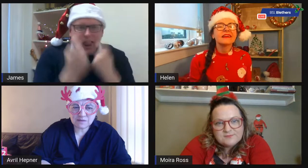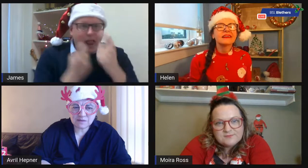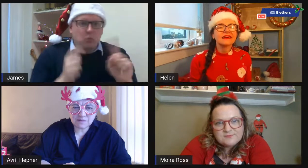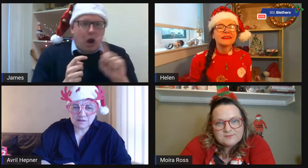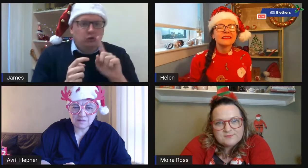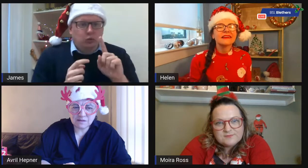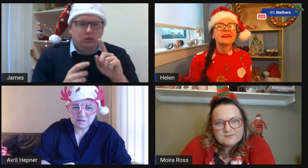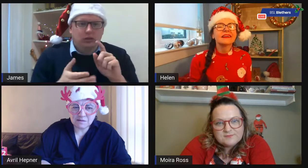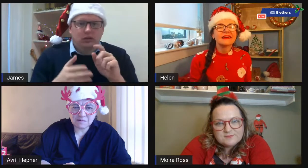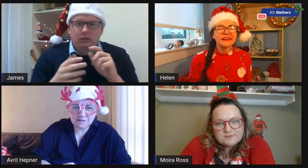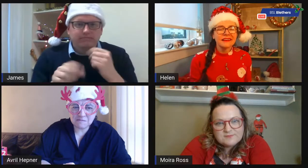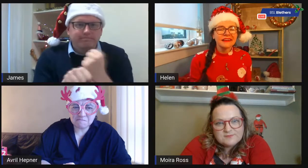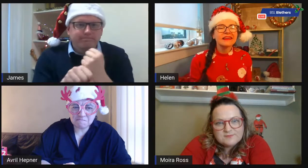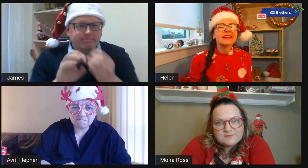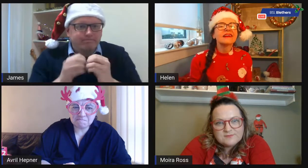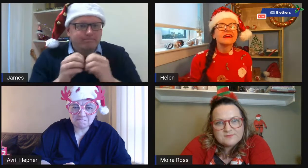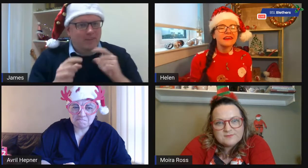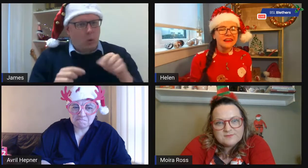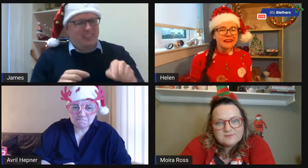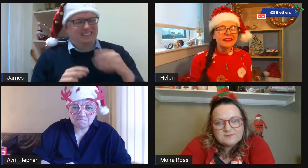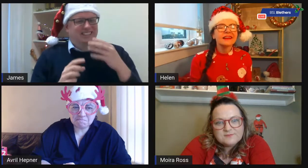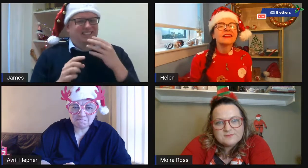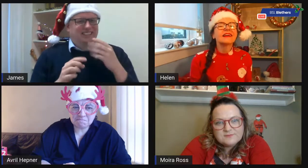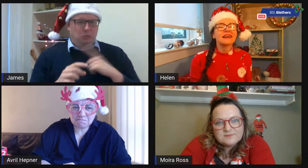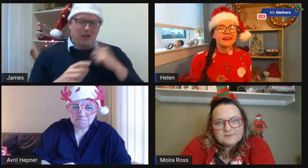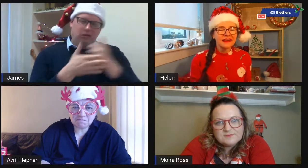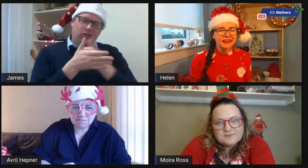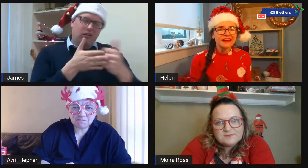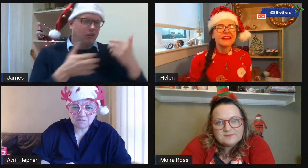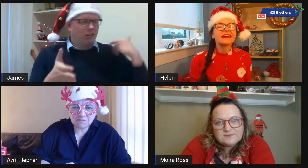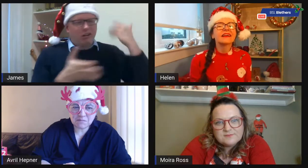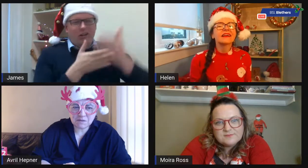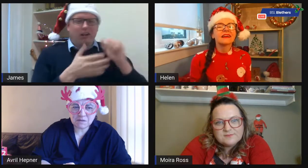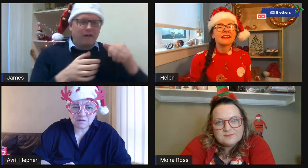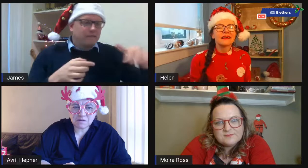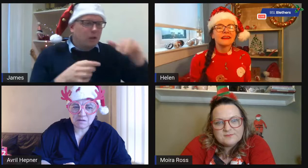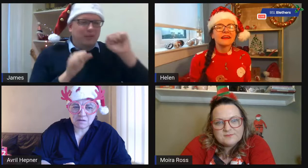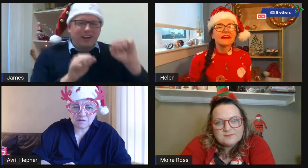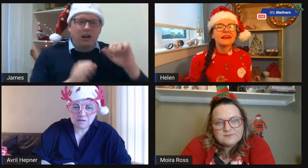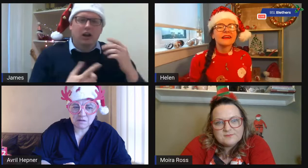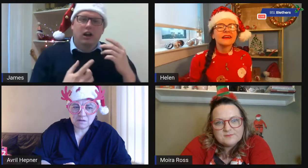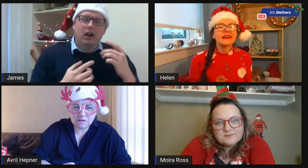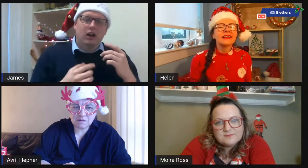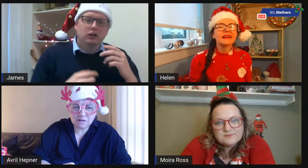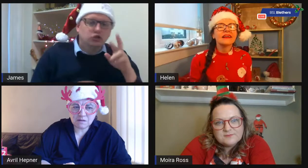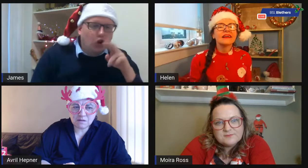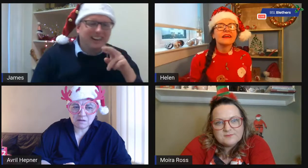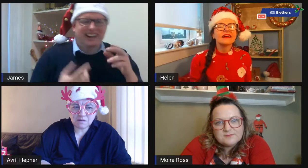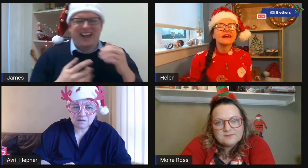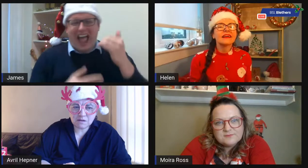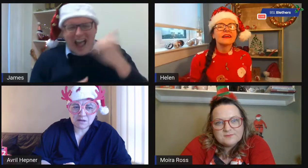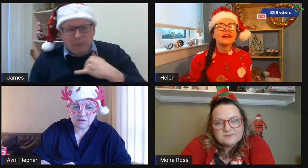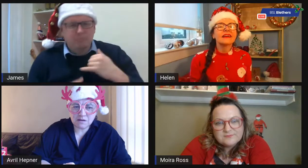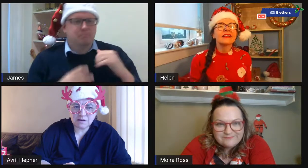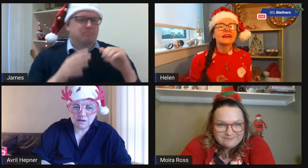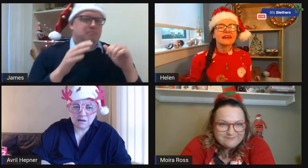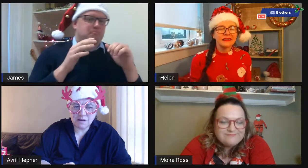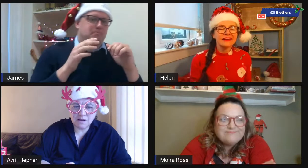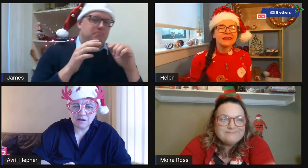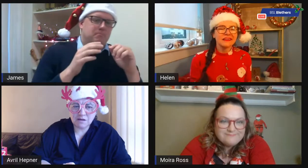vegan products they have and what I fancy. So I'm thinking, normally the family would have a